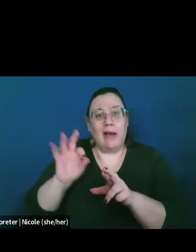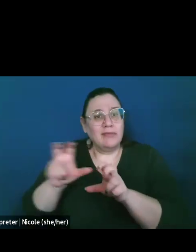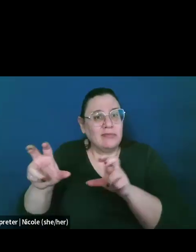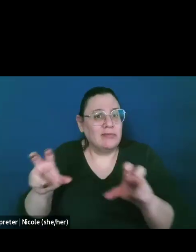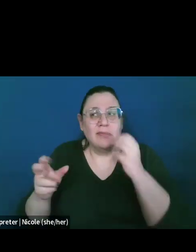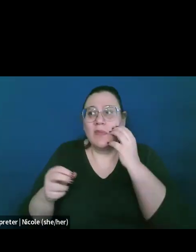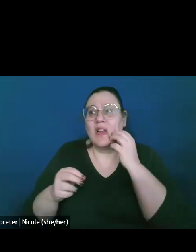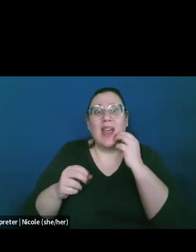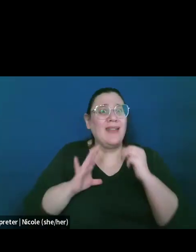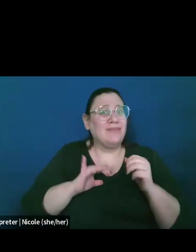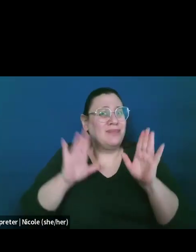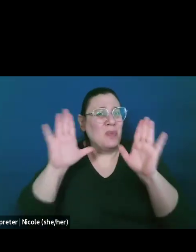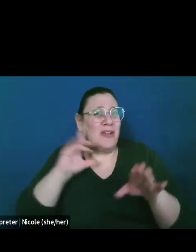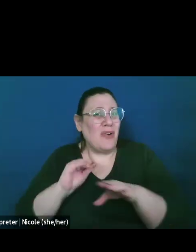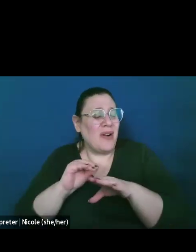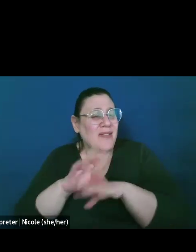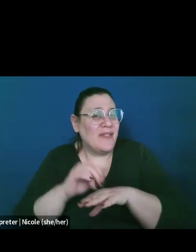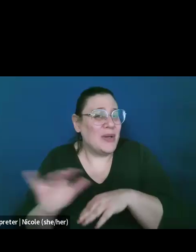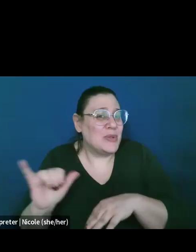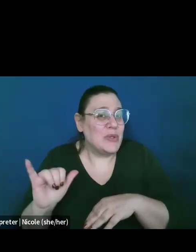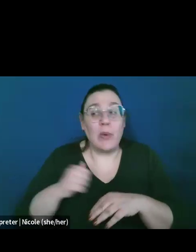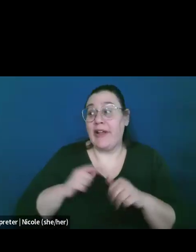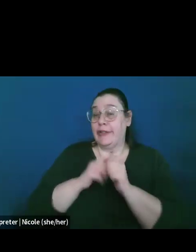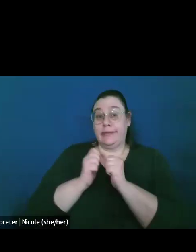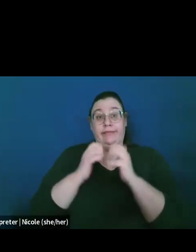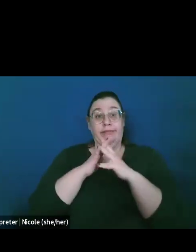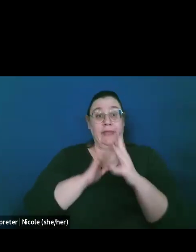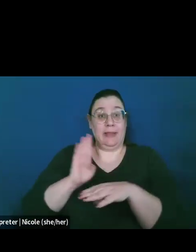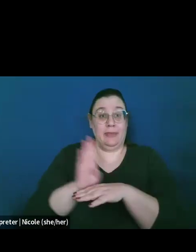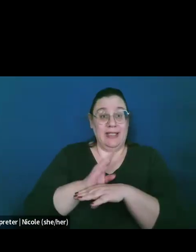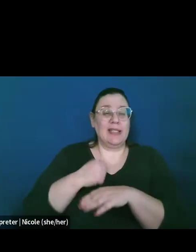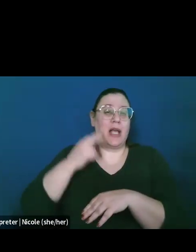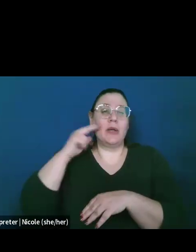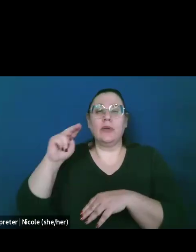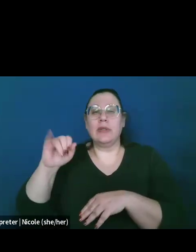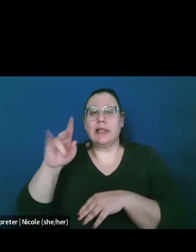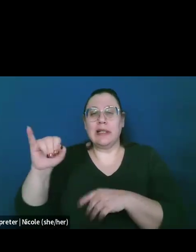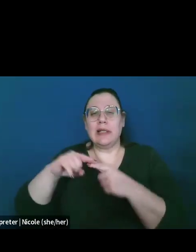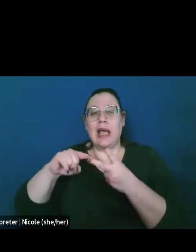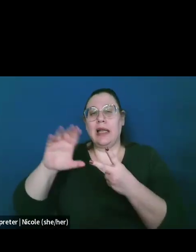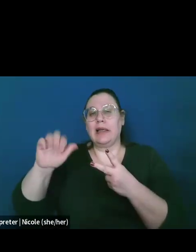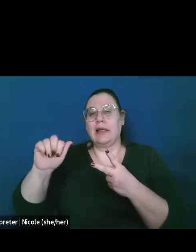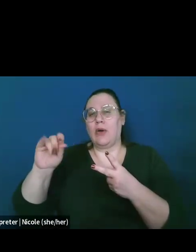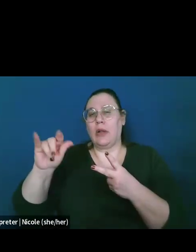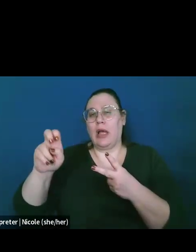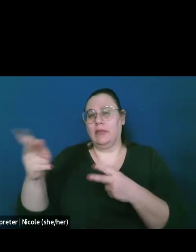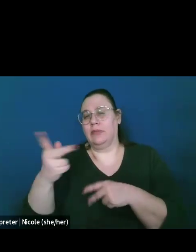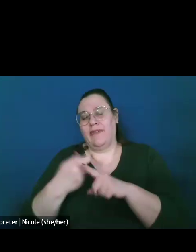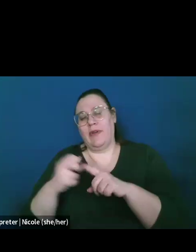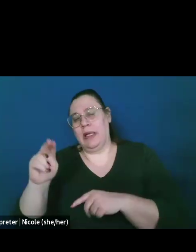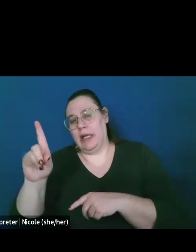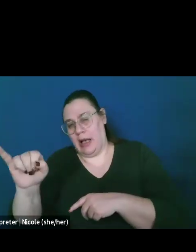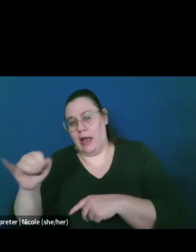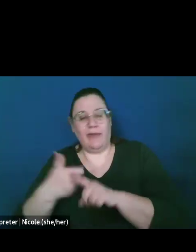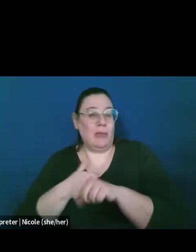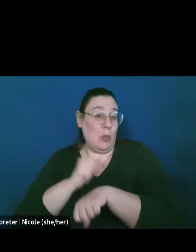giving advice. When I started the business, because I knew Nikki and Caroline from NDI from my work, I actually had a few phone